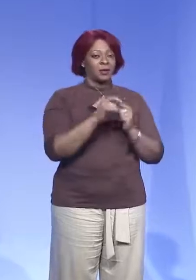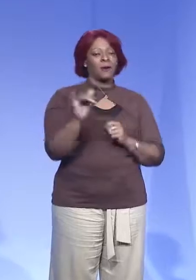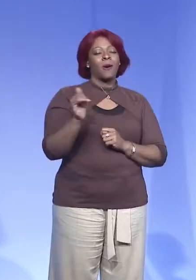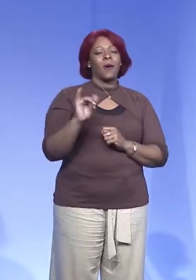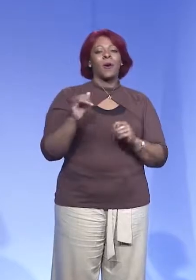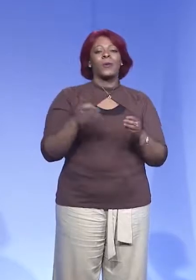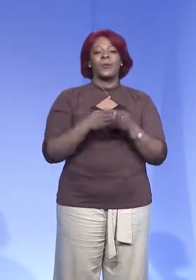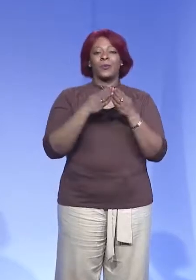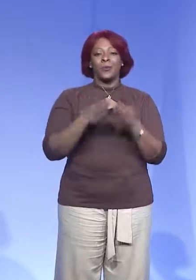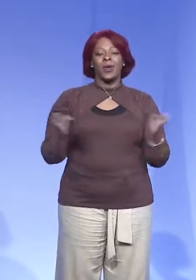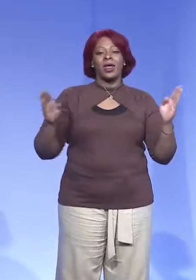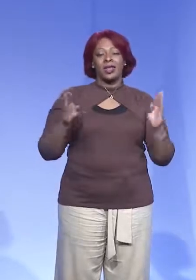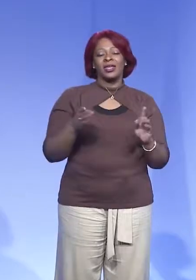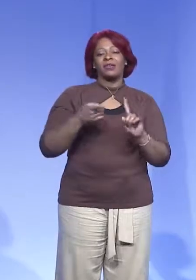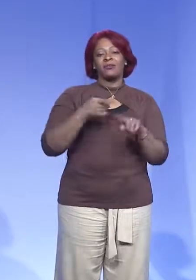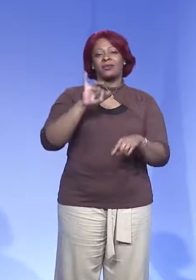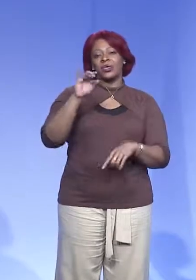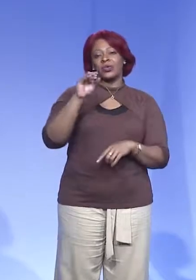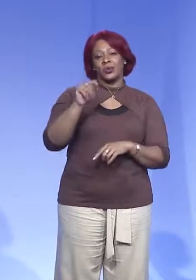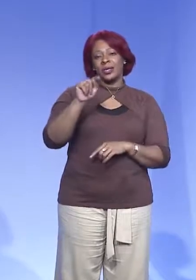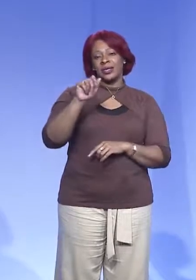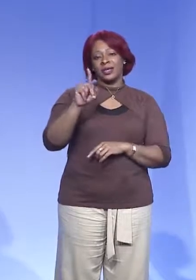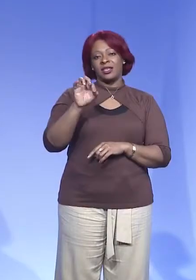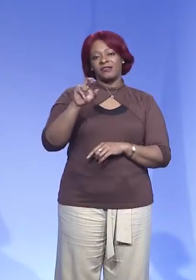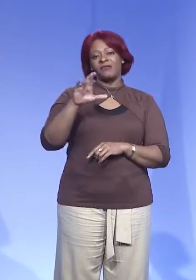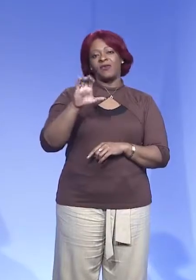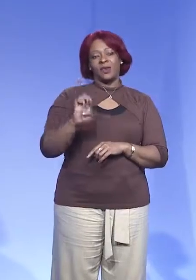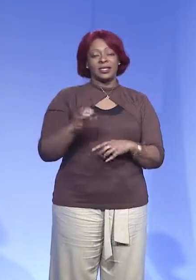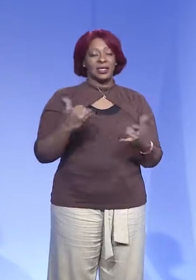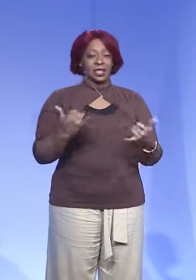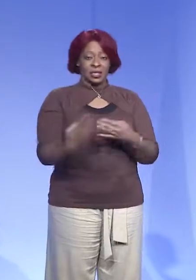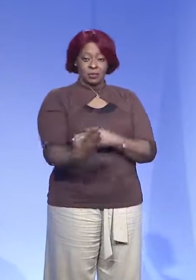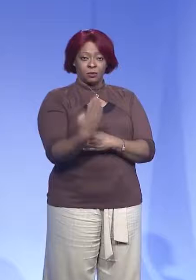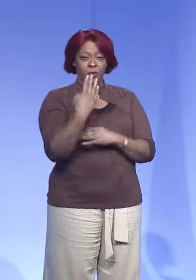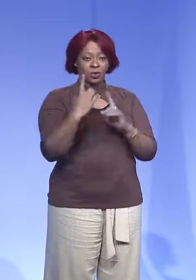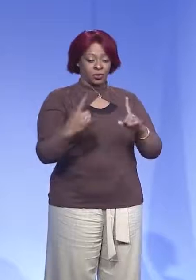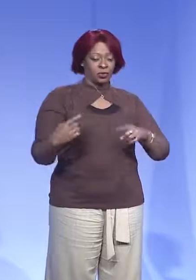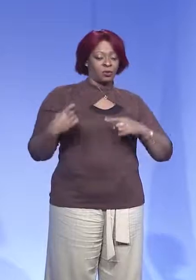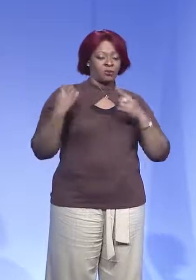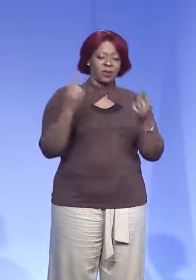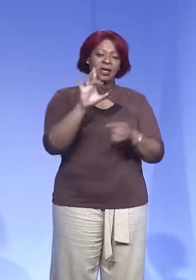more broadly the Joint Task Force. As of this morning, we have